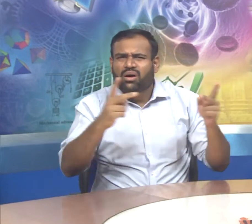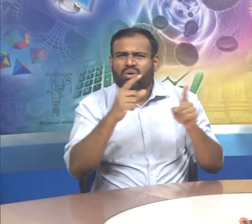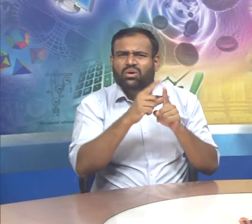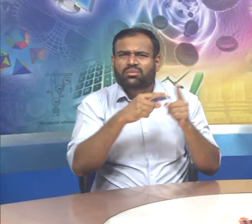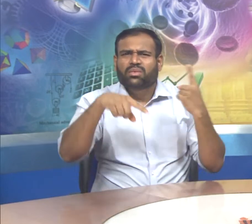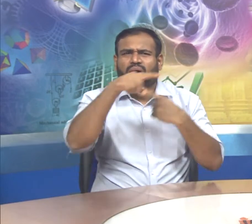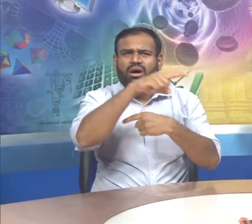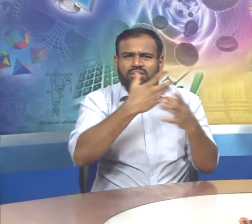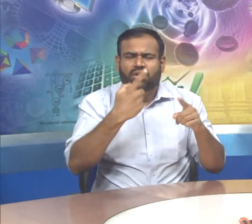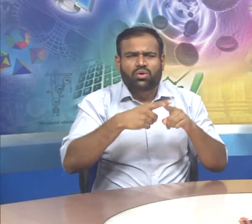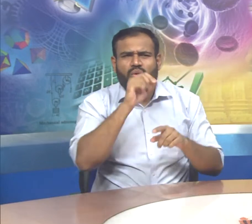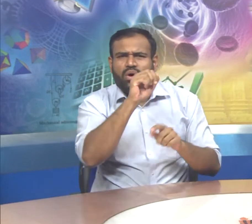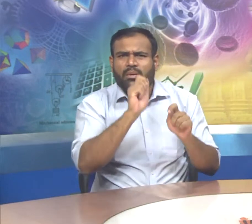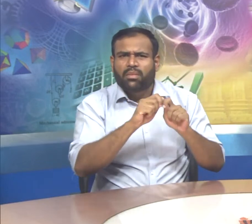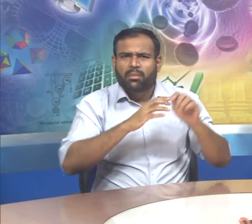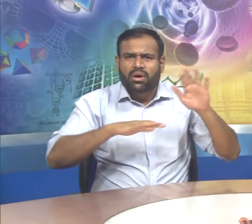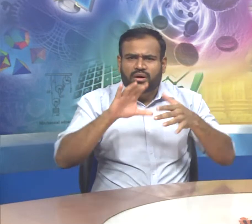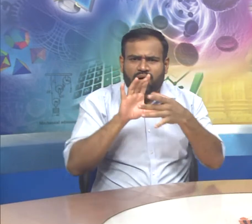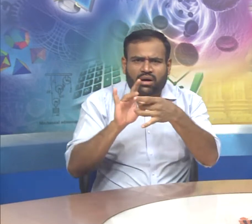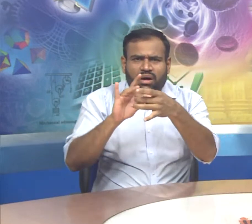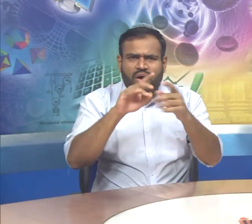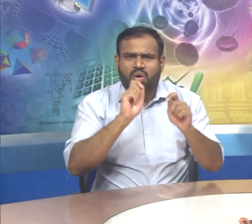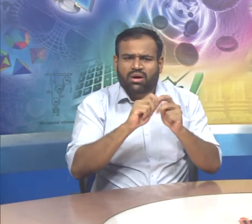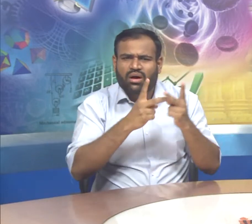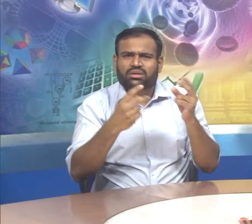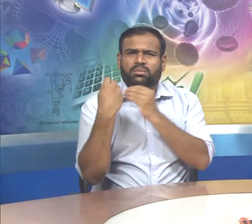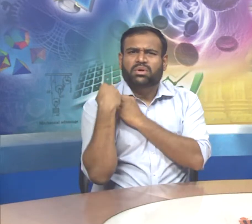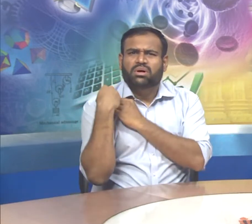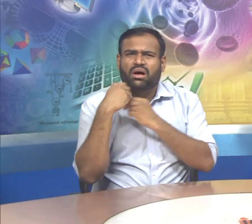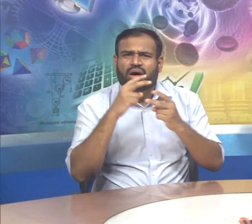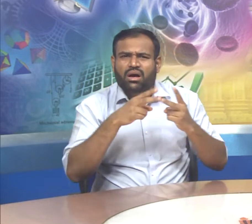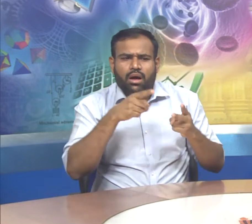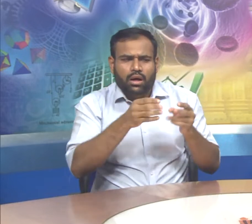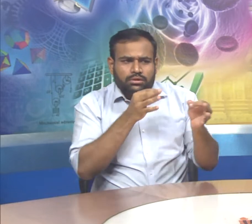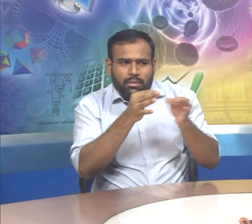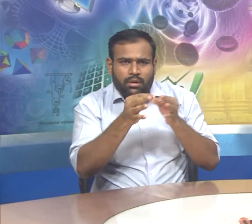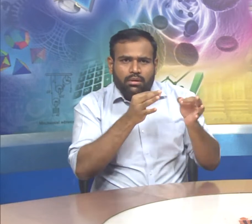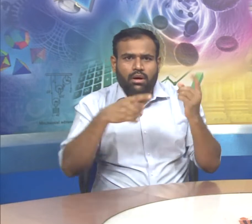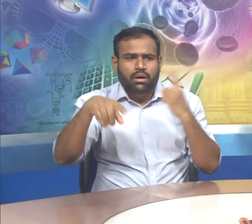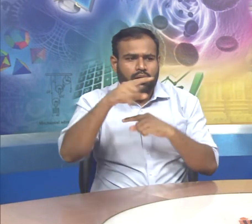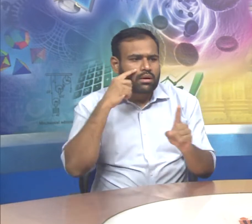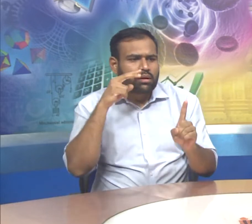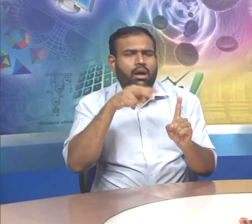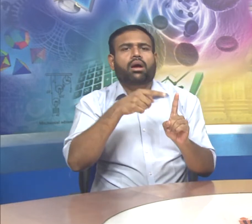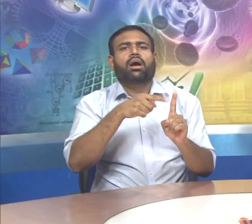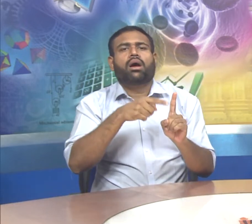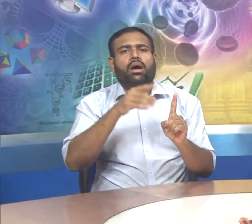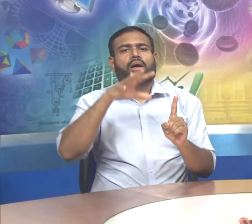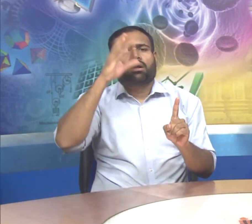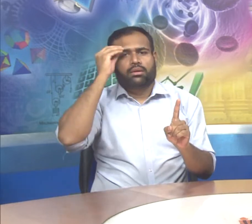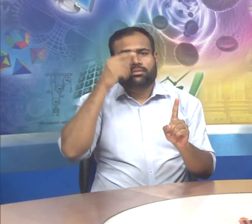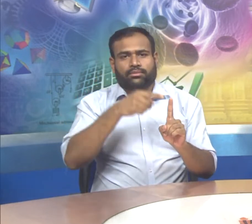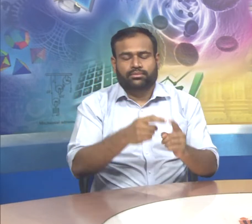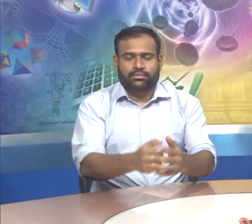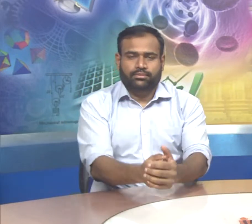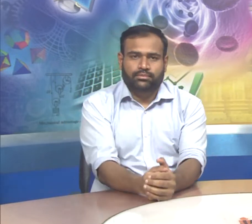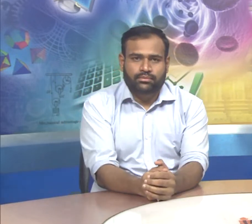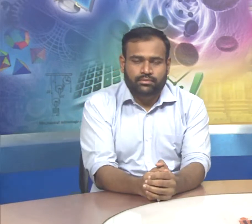Describe the composition and organization of the Supreme Court of India.